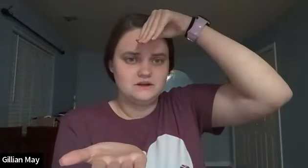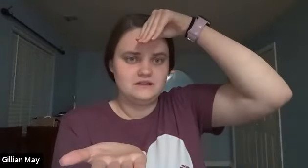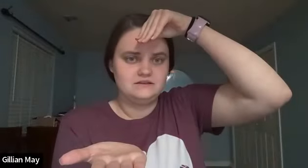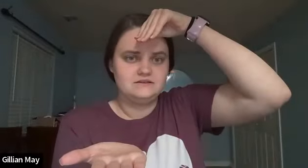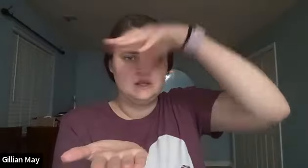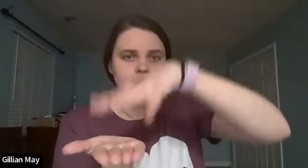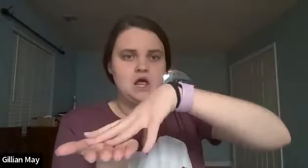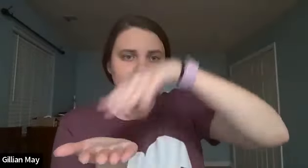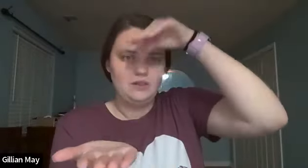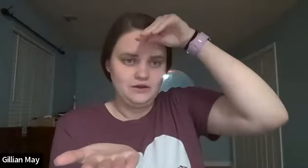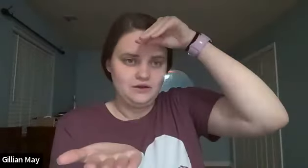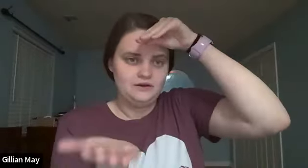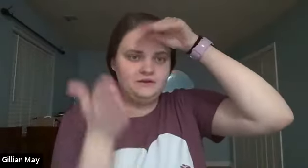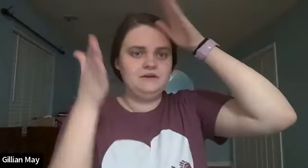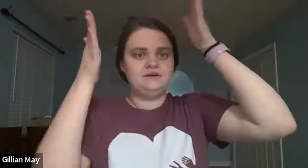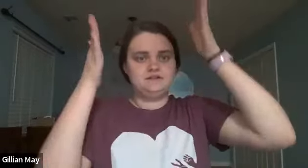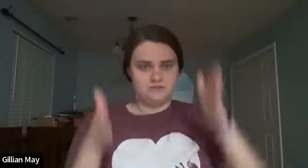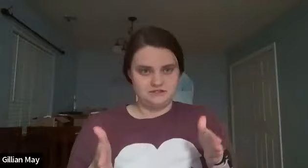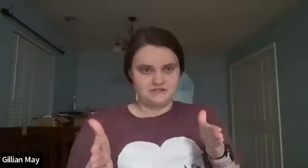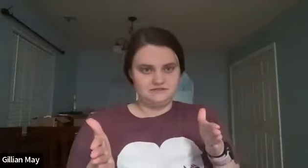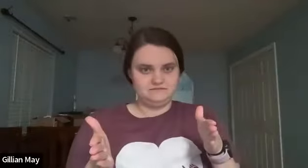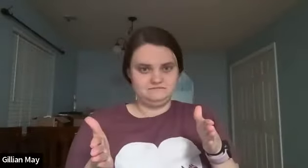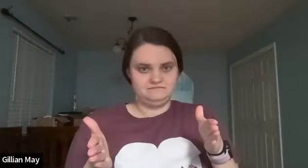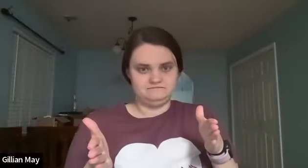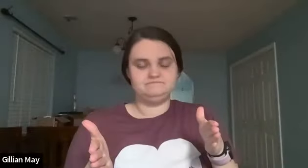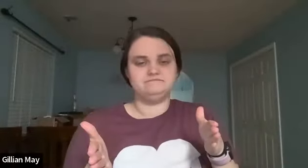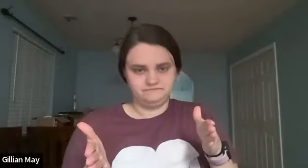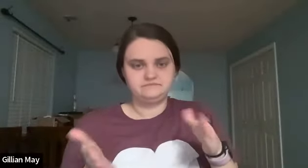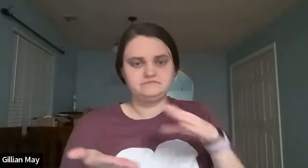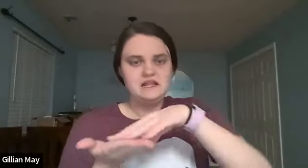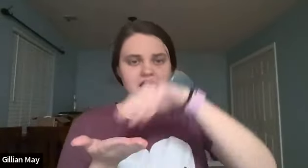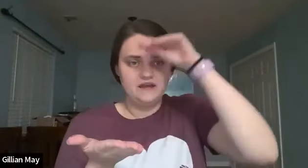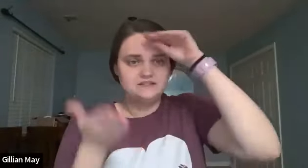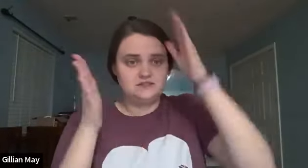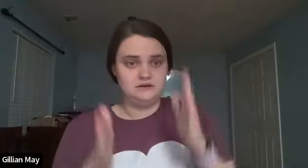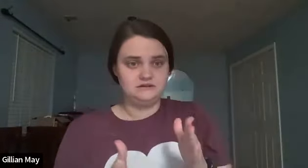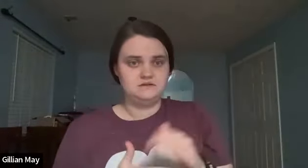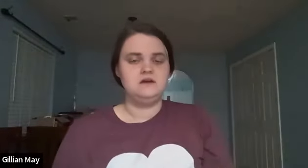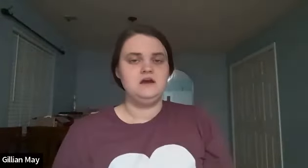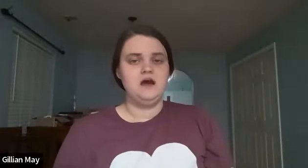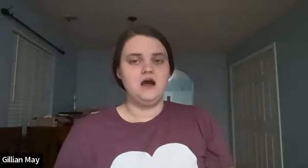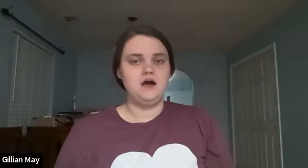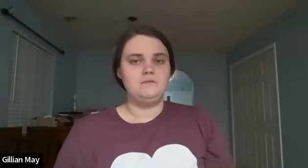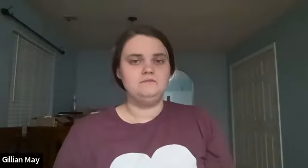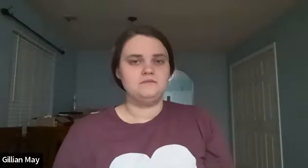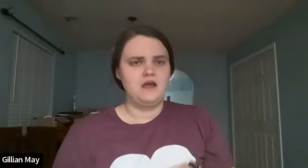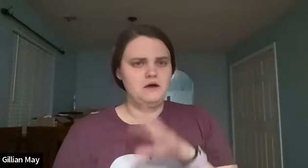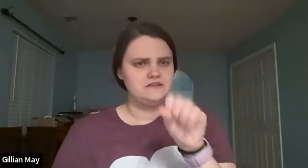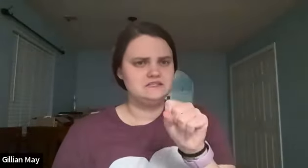forehead. Learn person. And that's student. I'll add this here